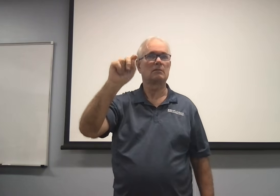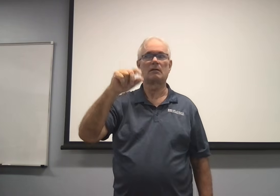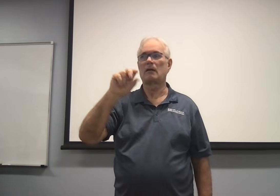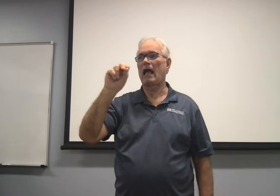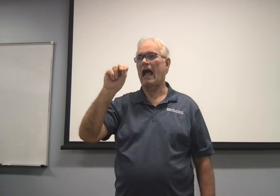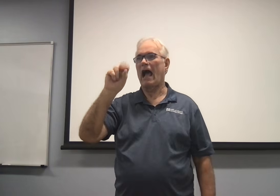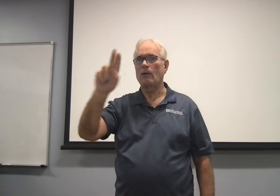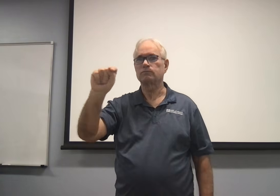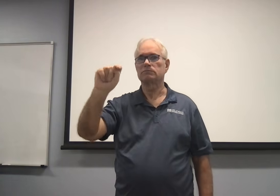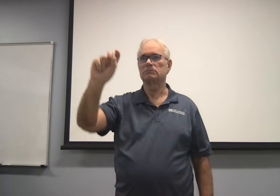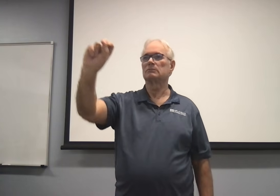Out.